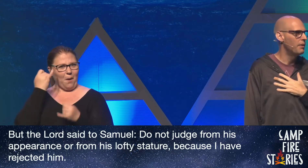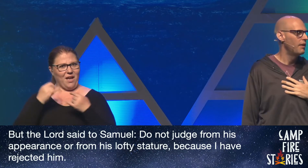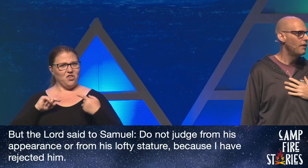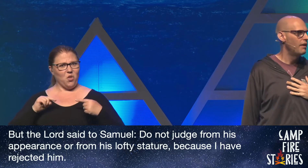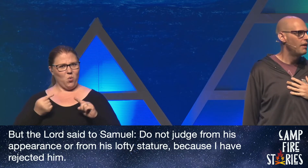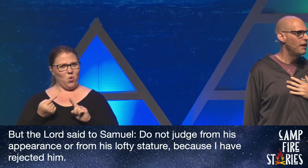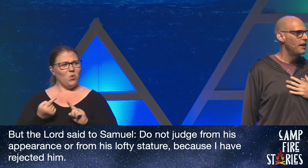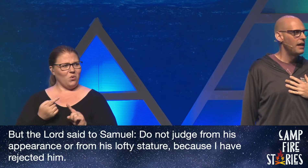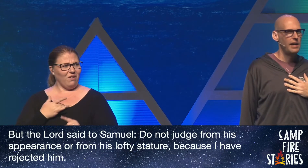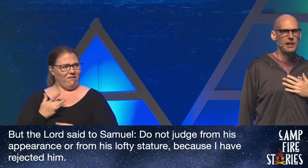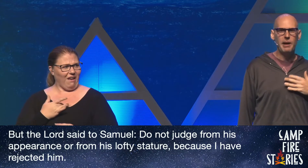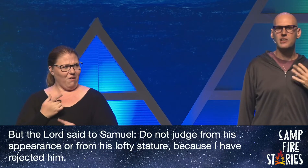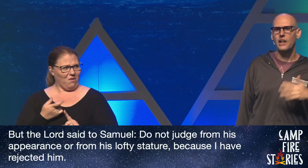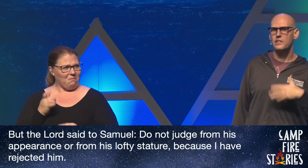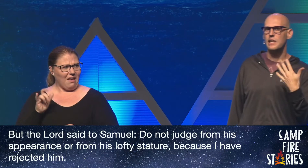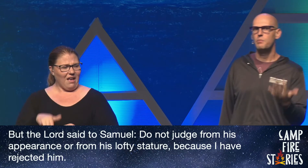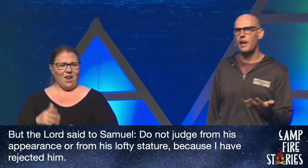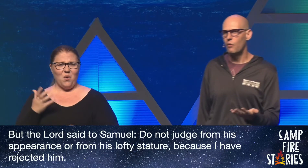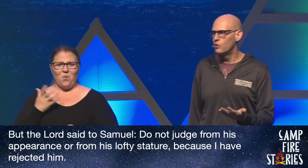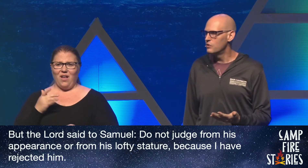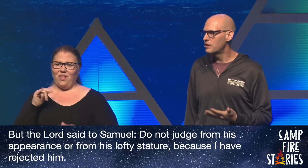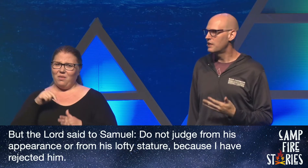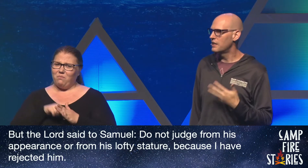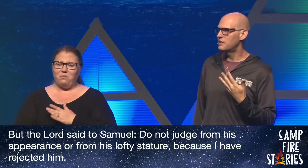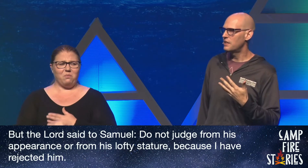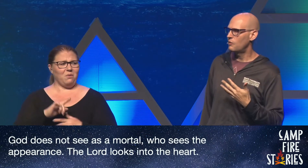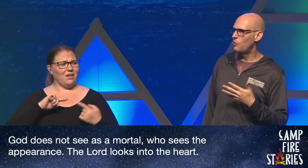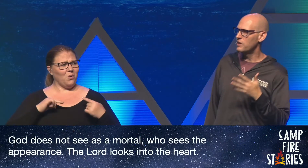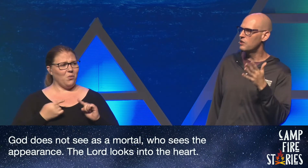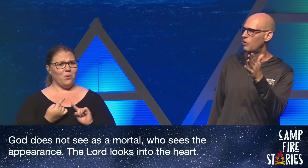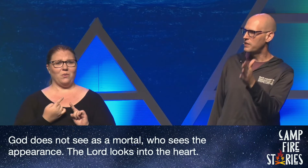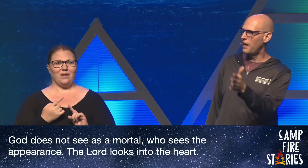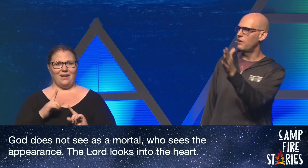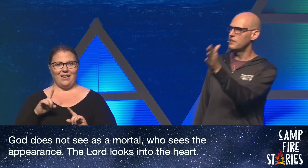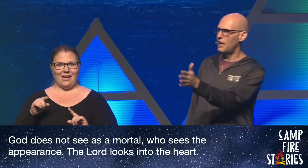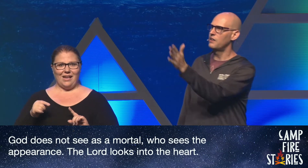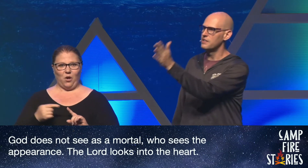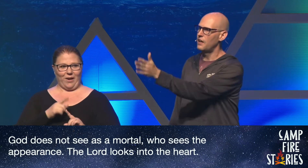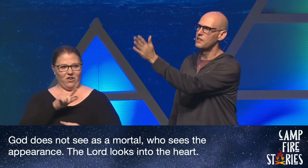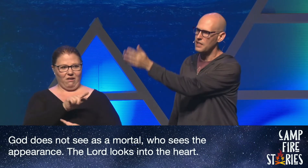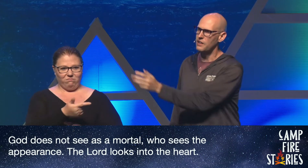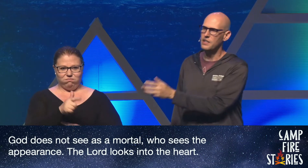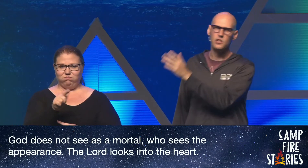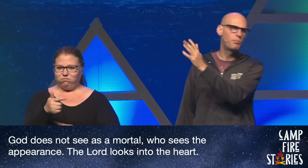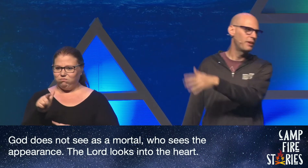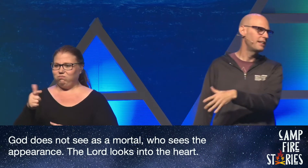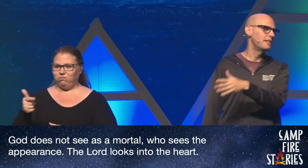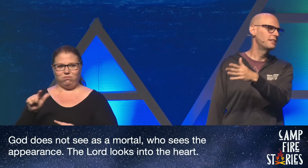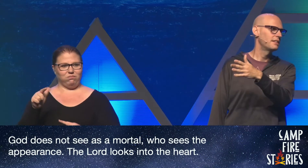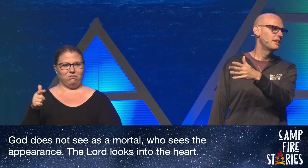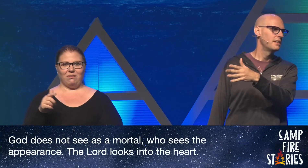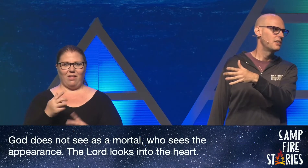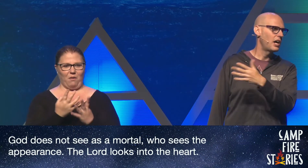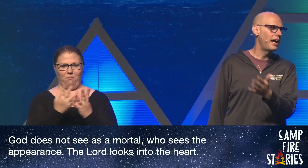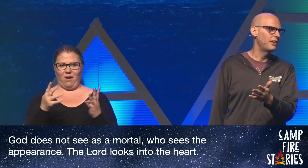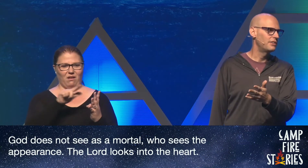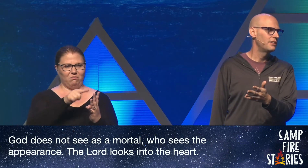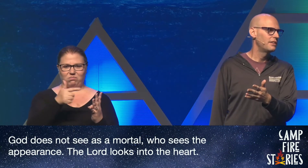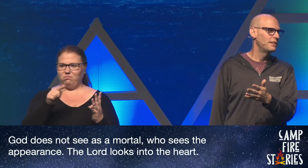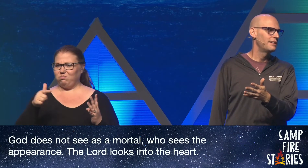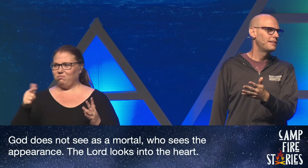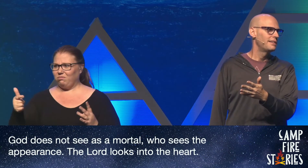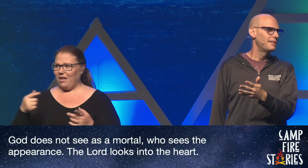Eliab. Imagine how deep that wound gets when you go down and down and down and down, and then you bring this